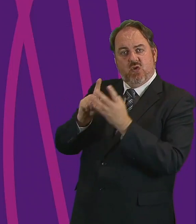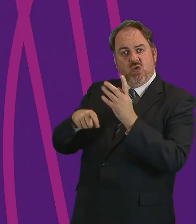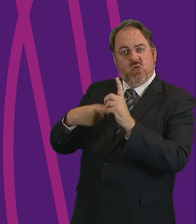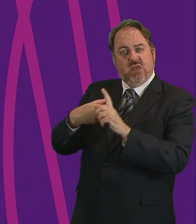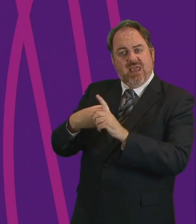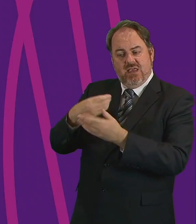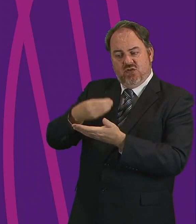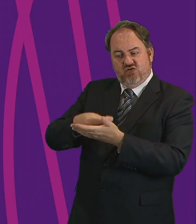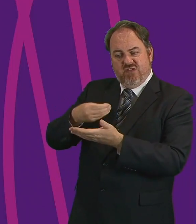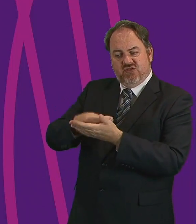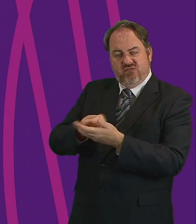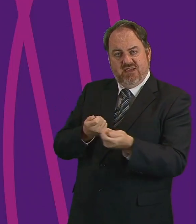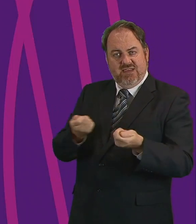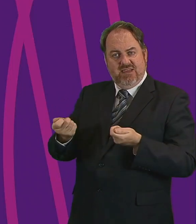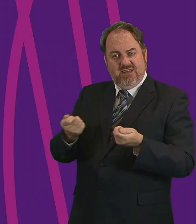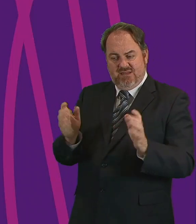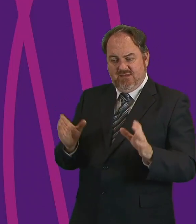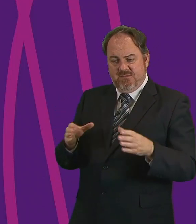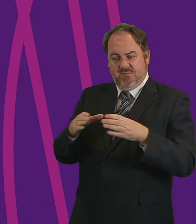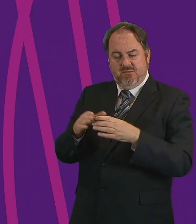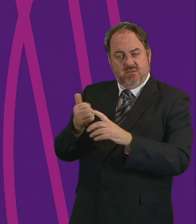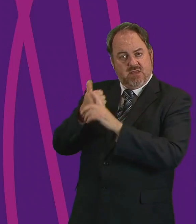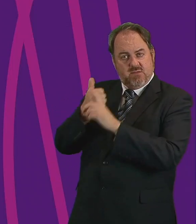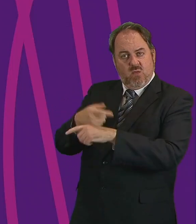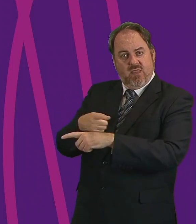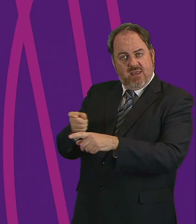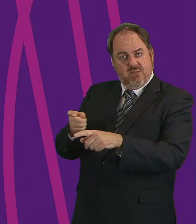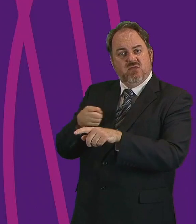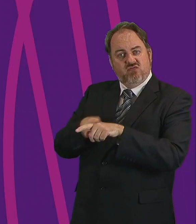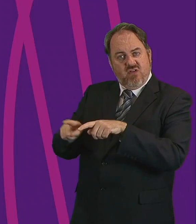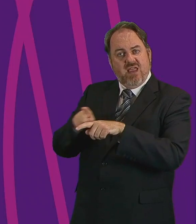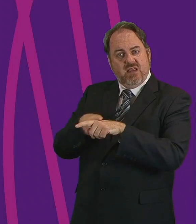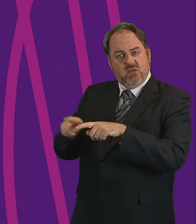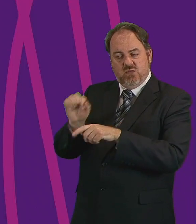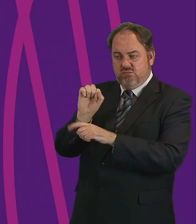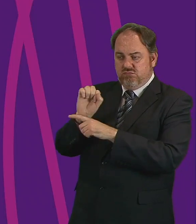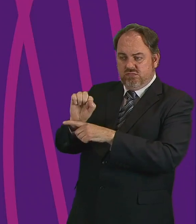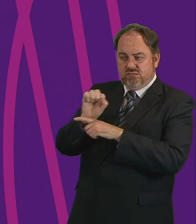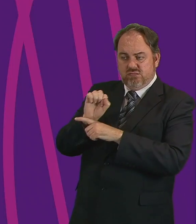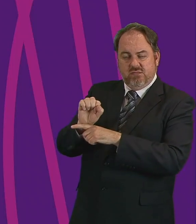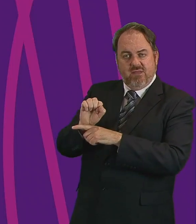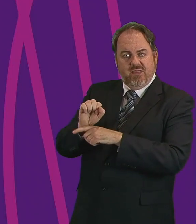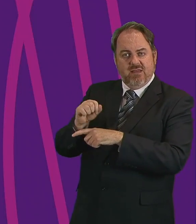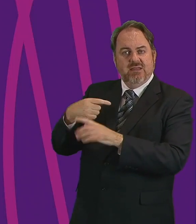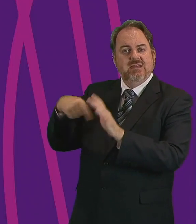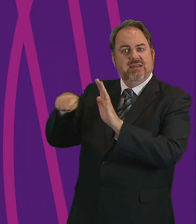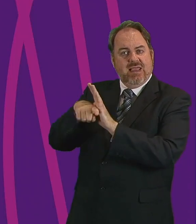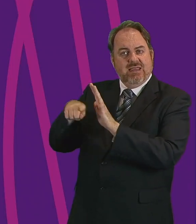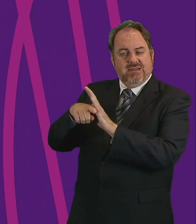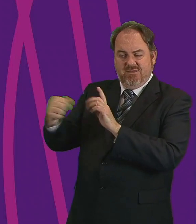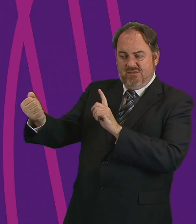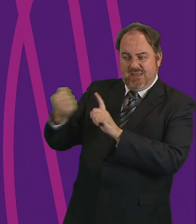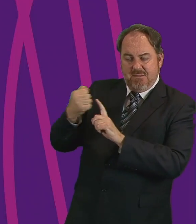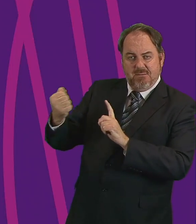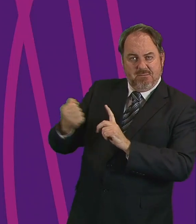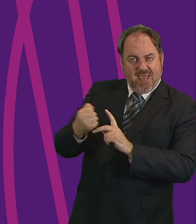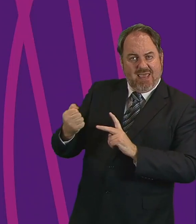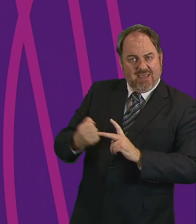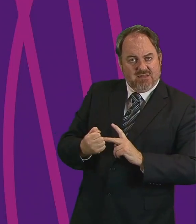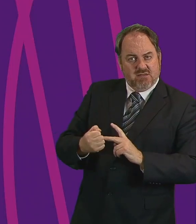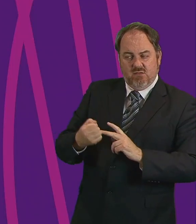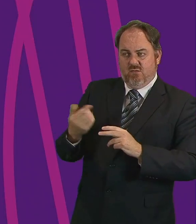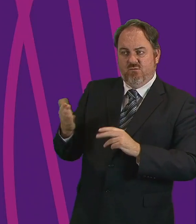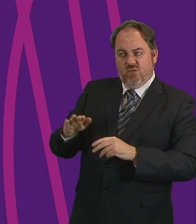provided in the early stages in the fight against the impacts of COVID-19. Albeit, I agree with the